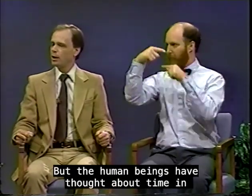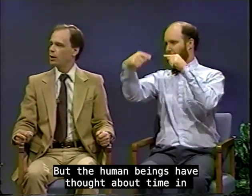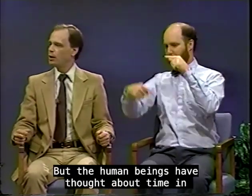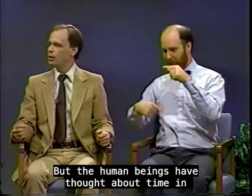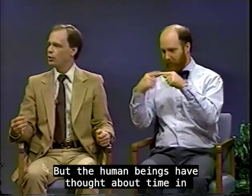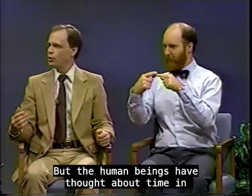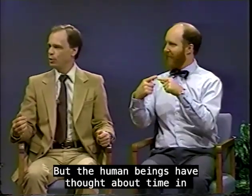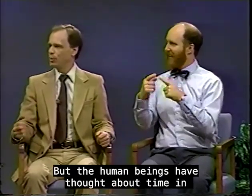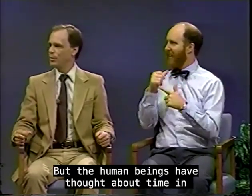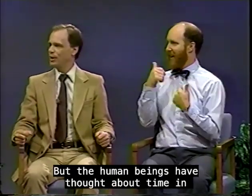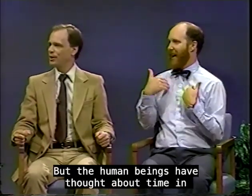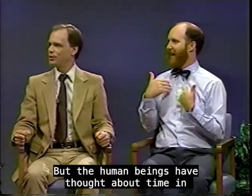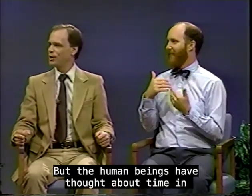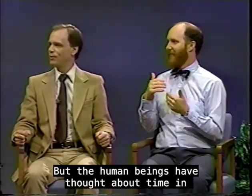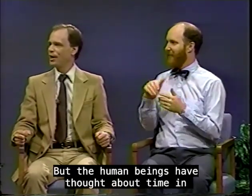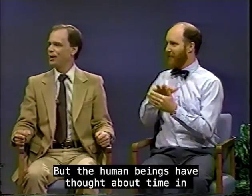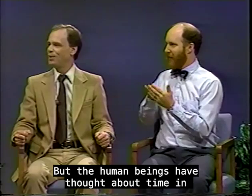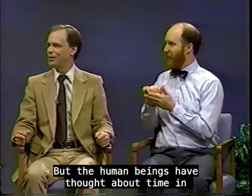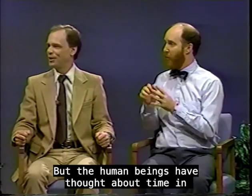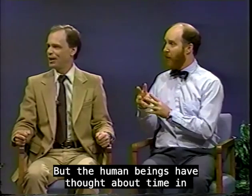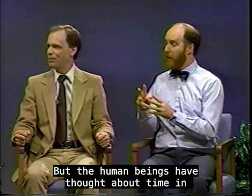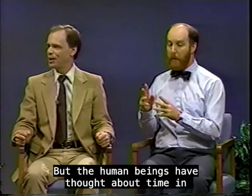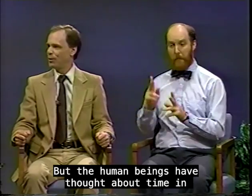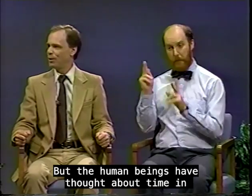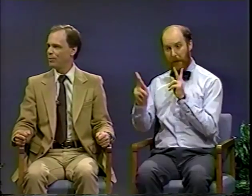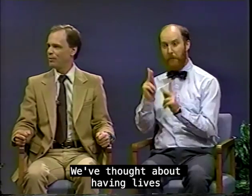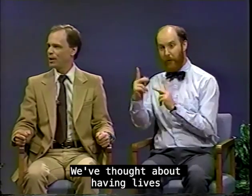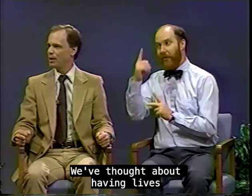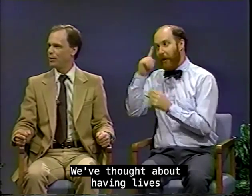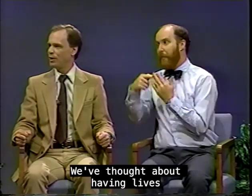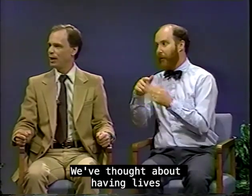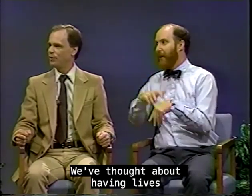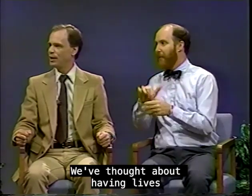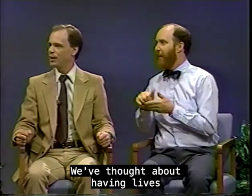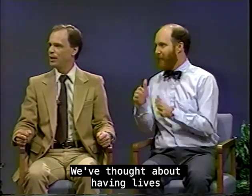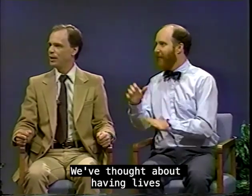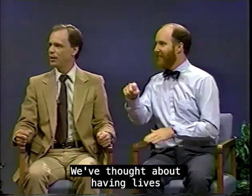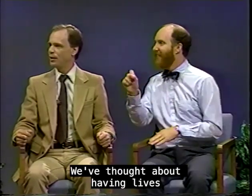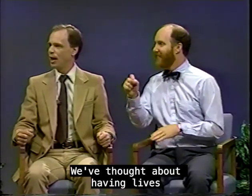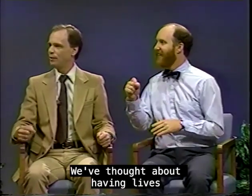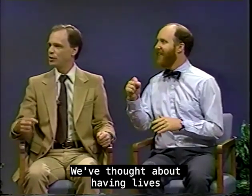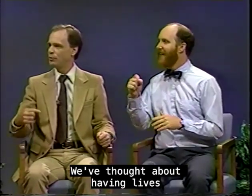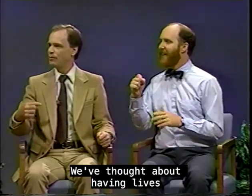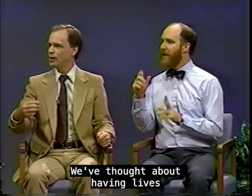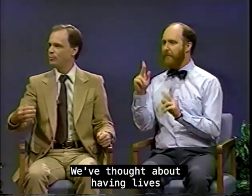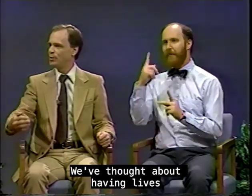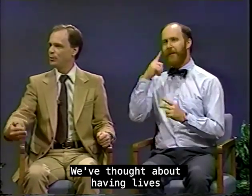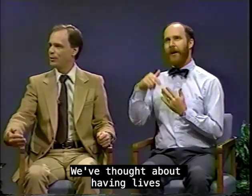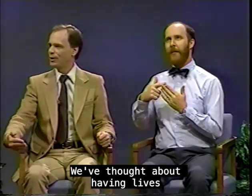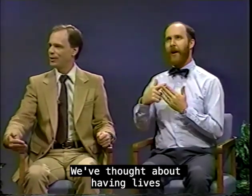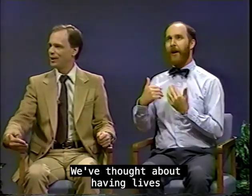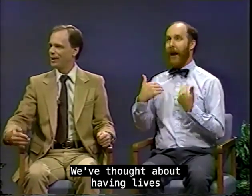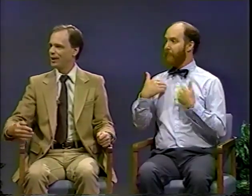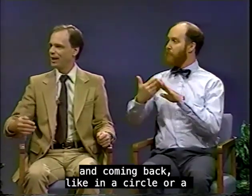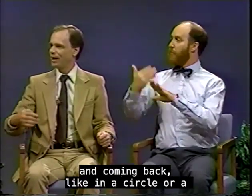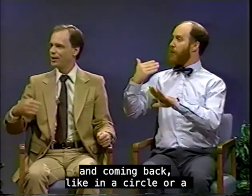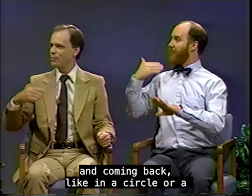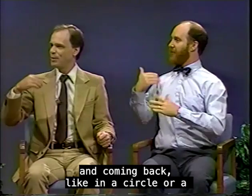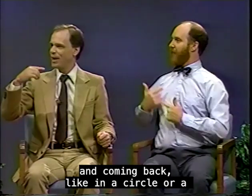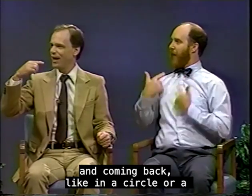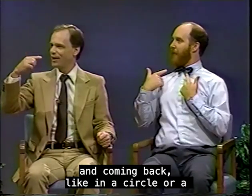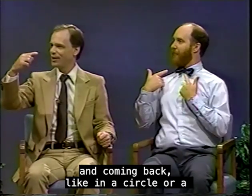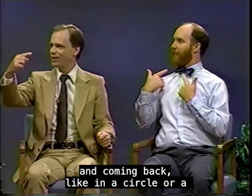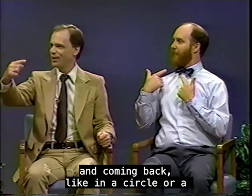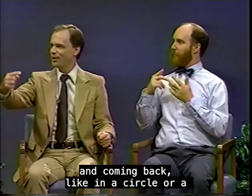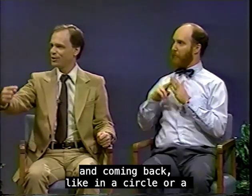But the human beings have thought about time in that way. We've thought about having lives that we've lived before and